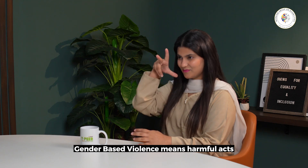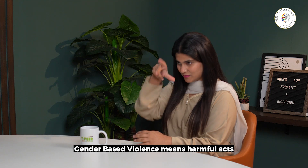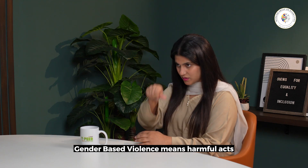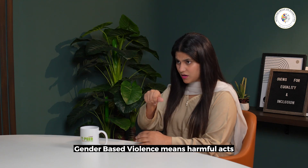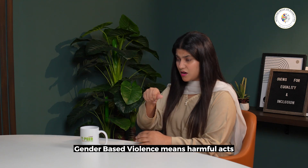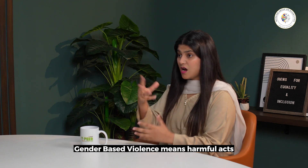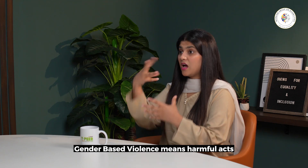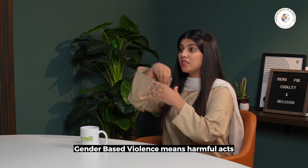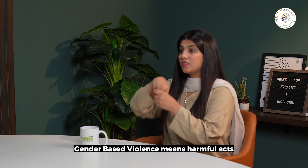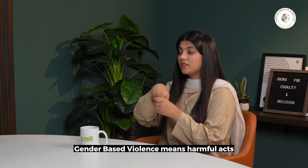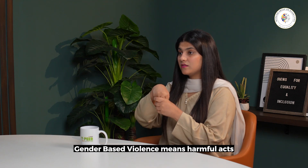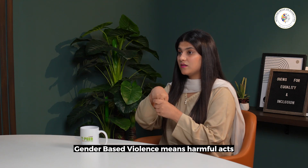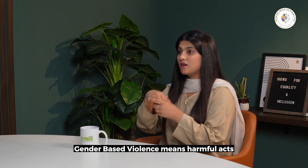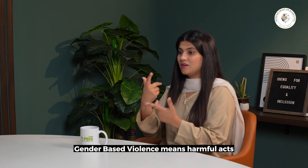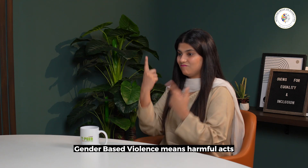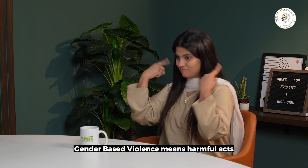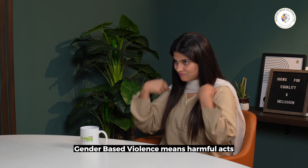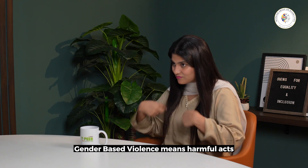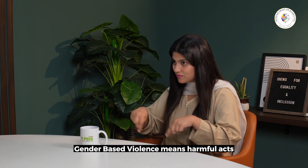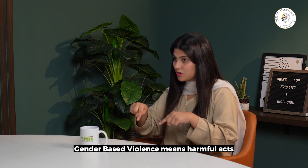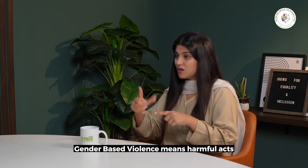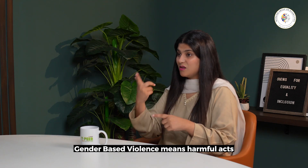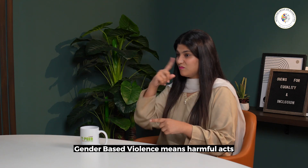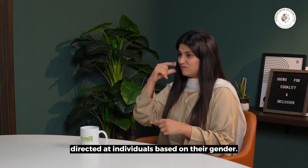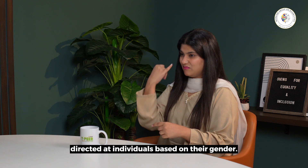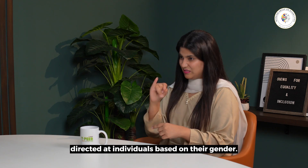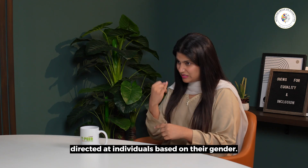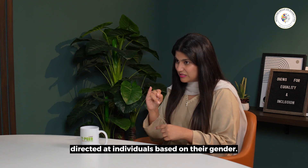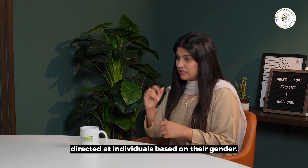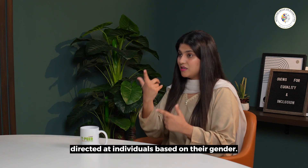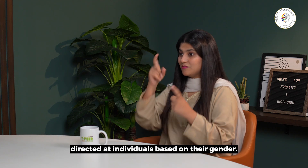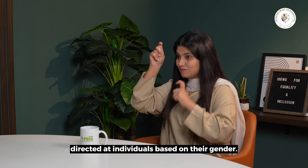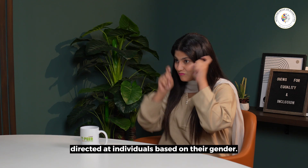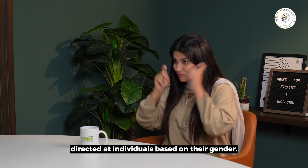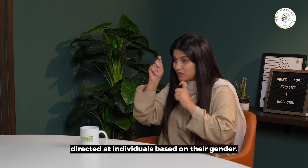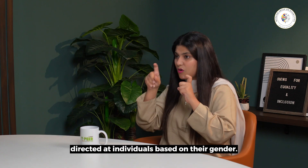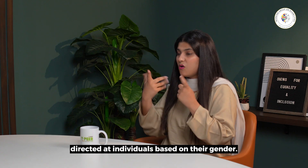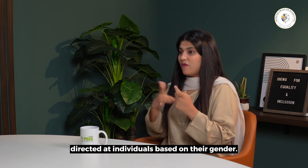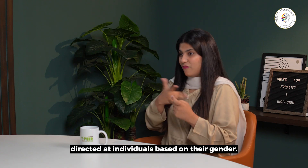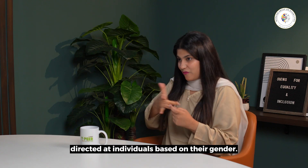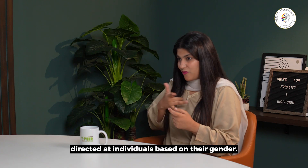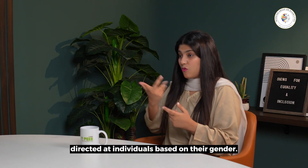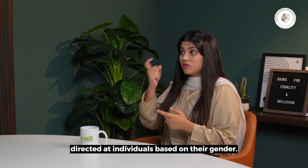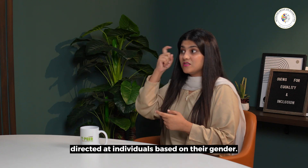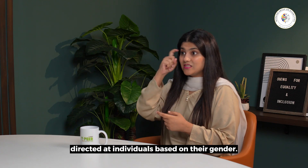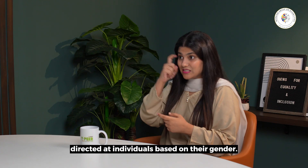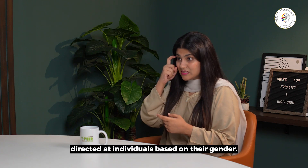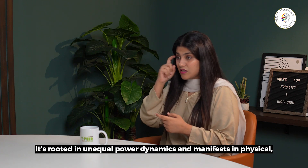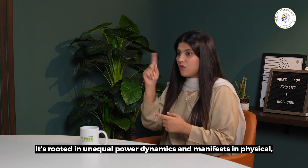Gender based violence means harmful acts directed at individuals based on their gender. It's